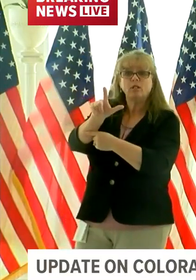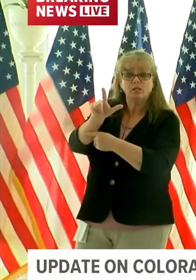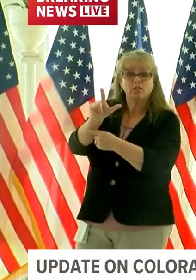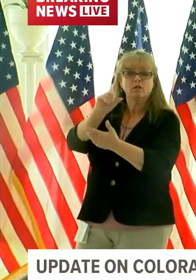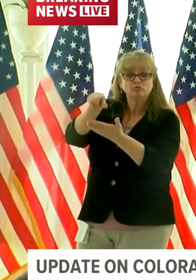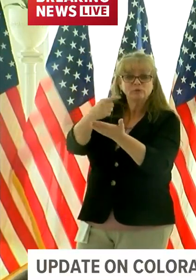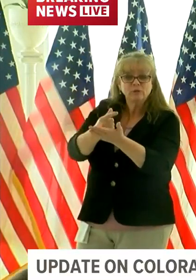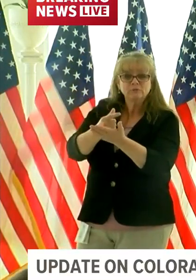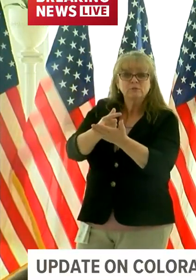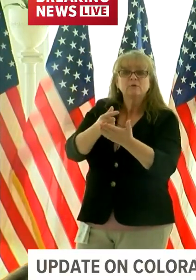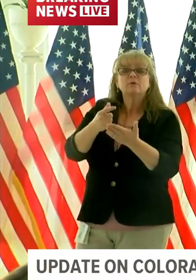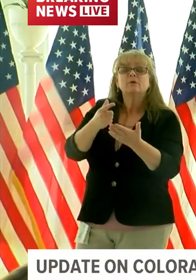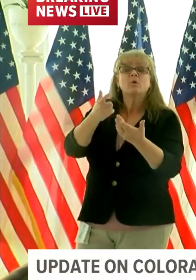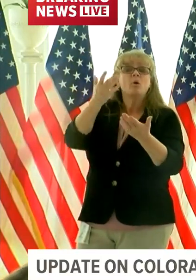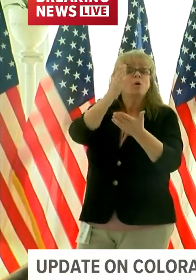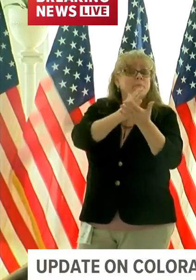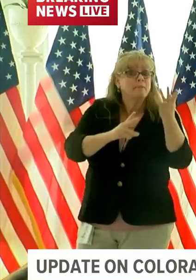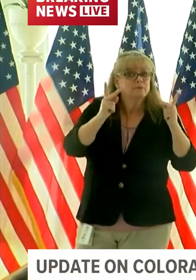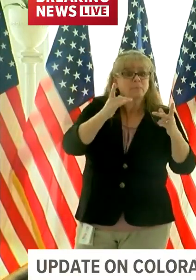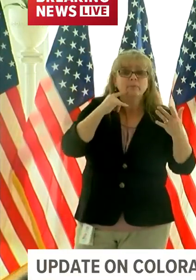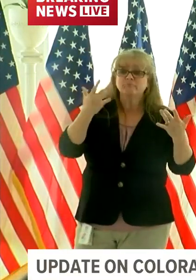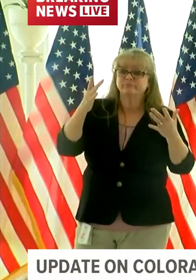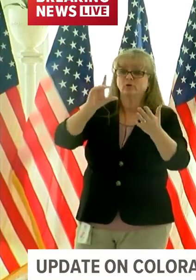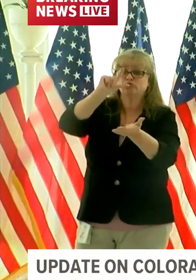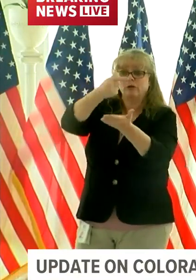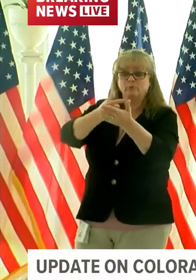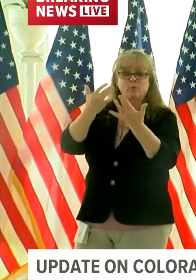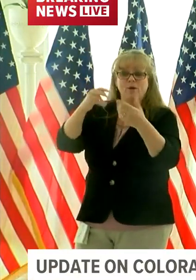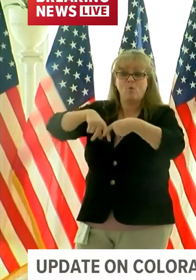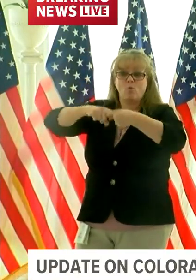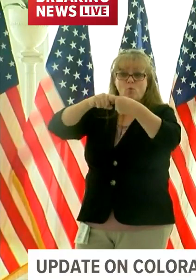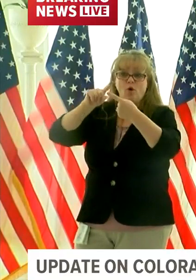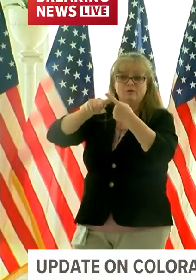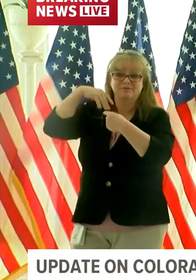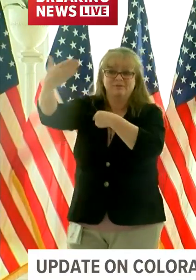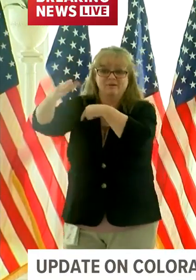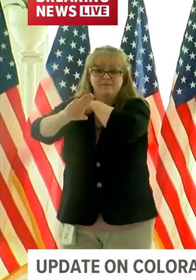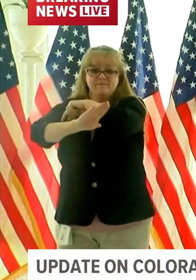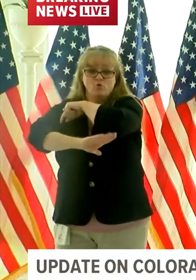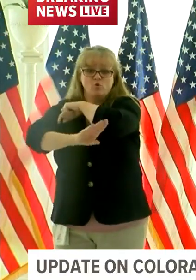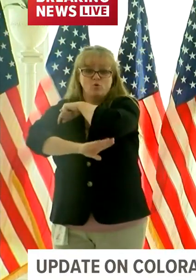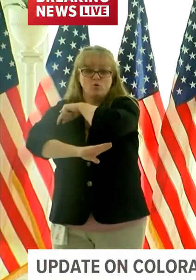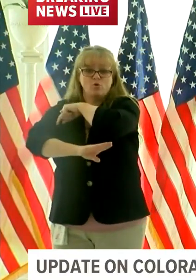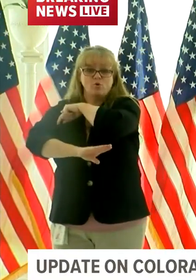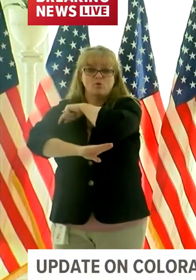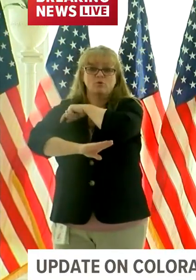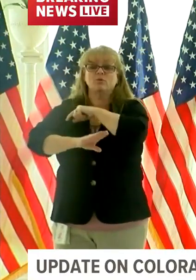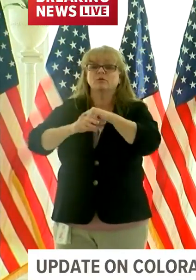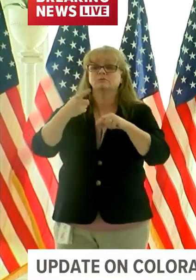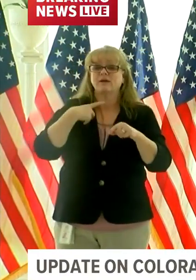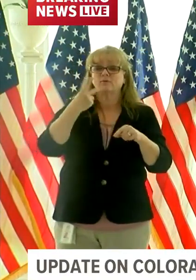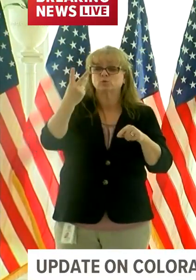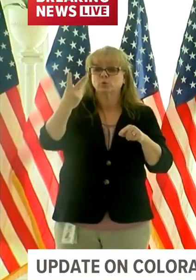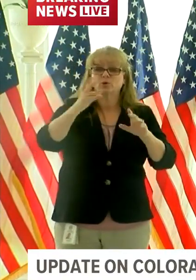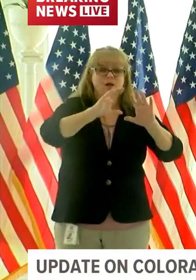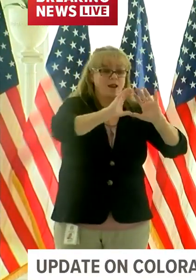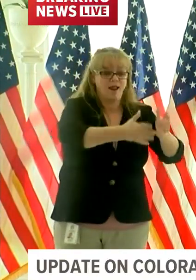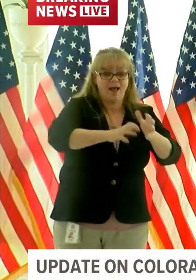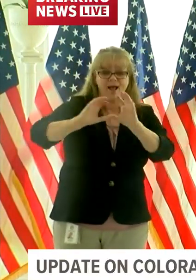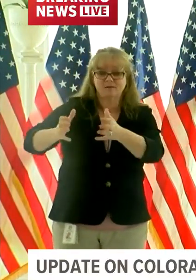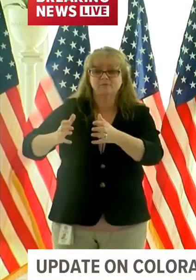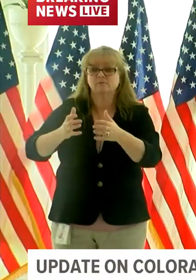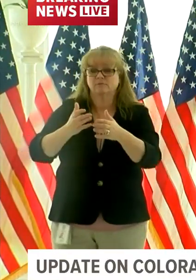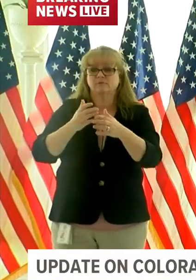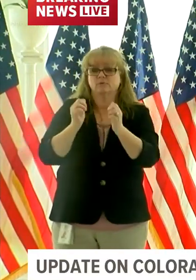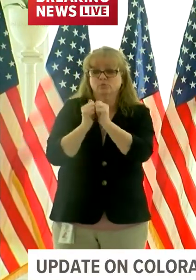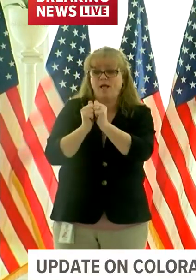rites of passage to be meaningful, especially for our Air Force cadets who work so hard at the academy, but for all Coloradans who are graduating from